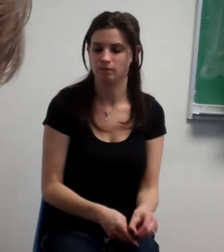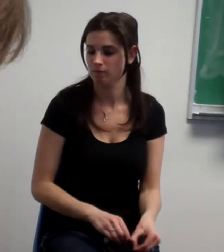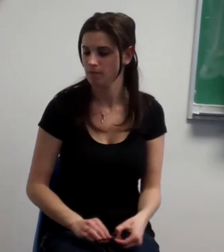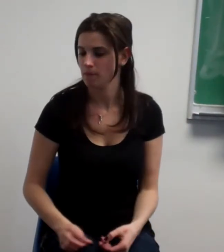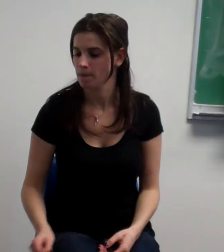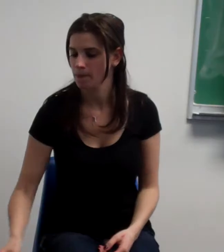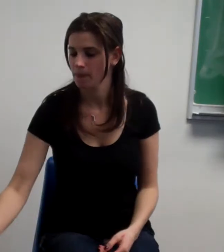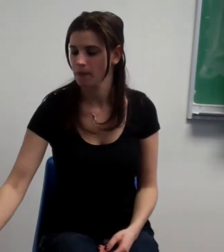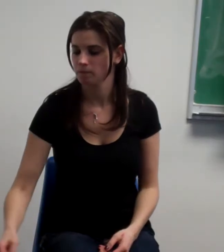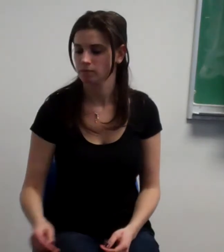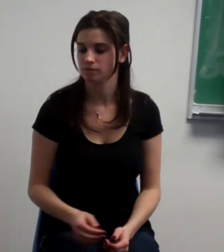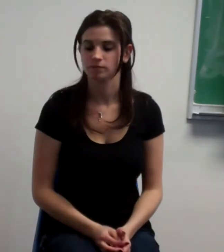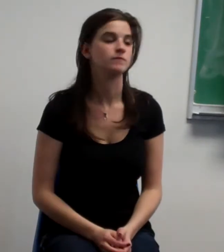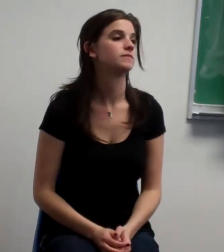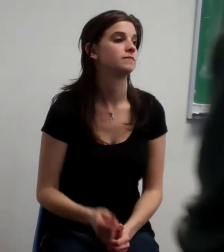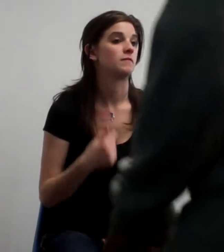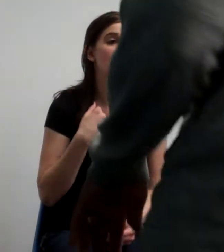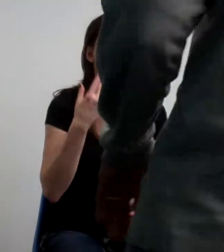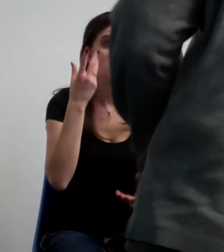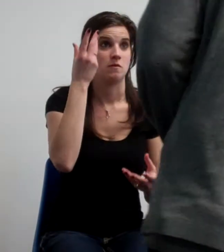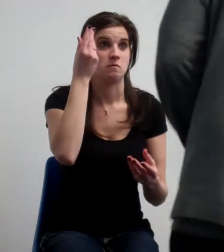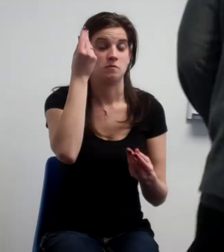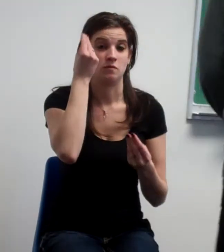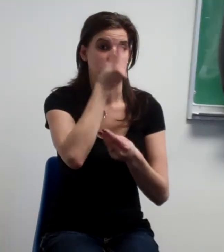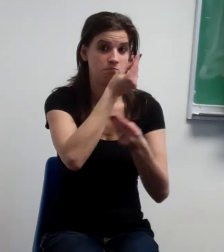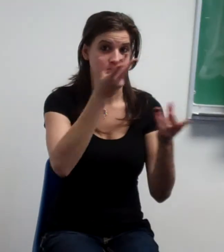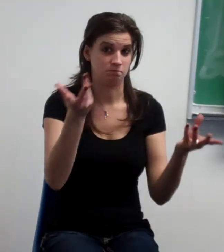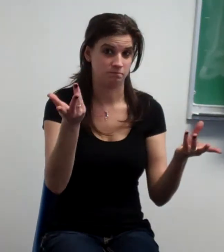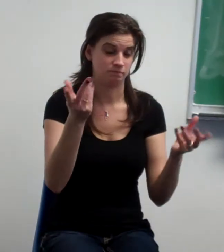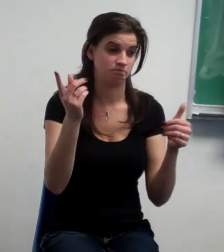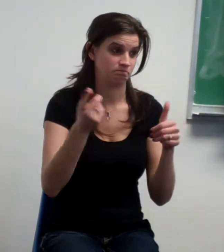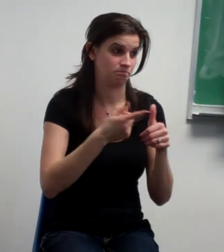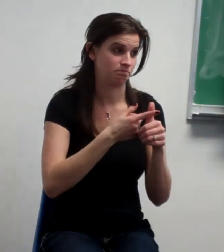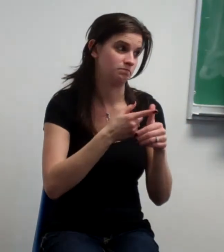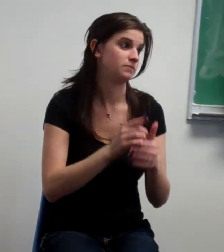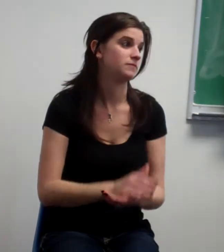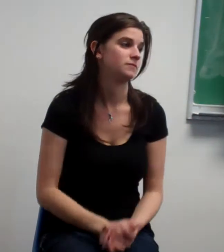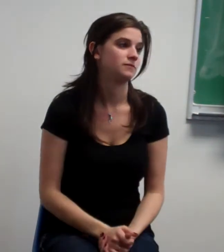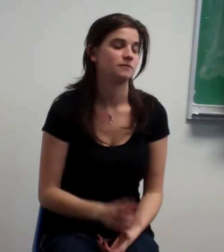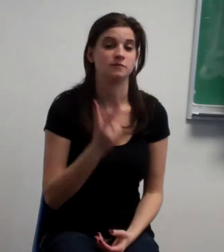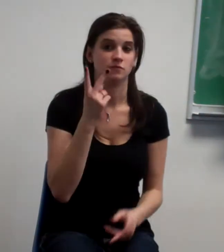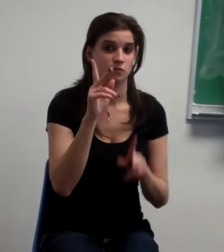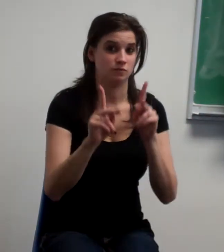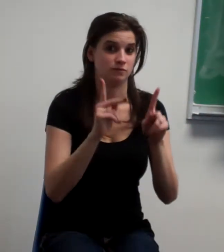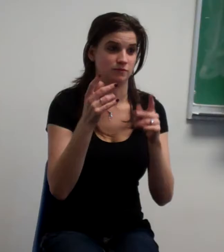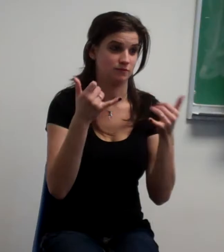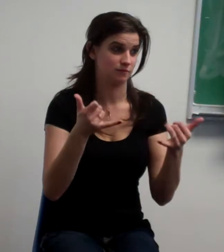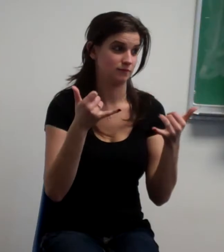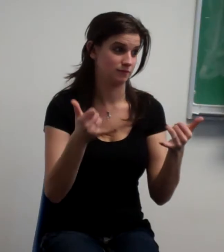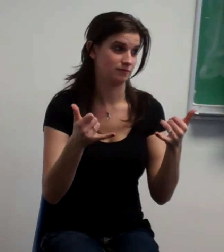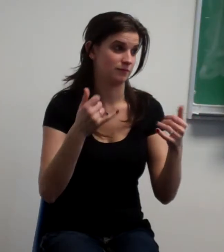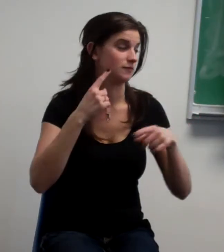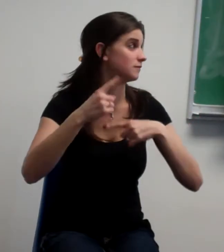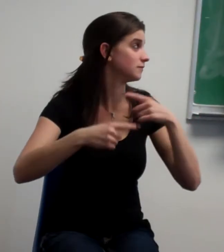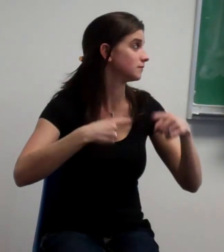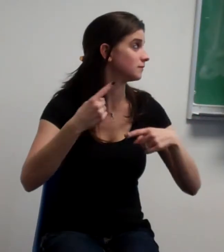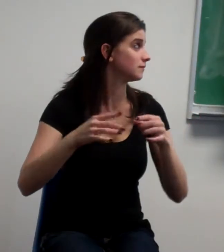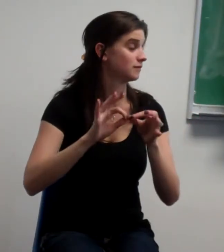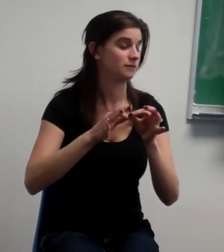But I want to just let you know first, I have 2 people coming in who are going to do sign language today.